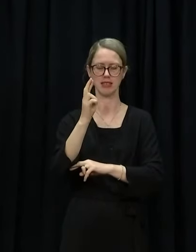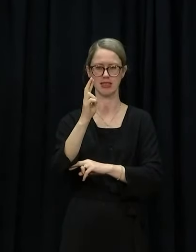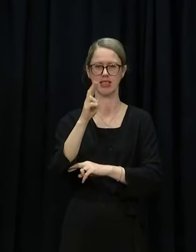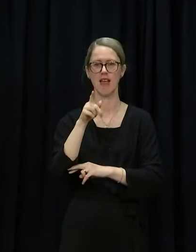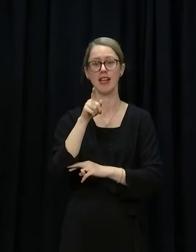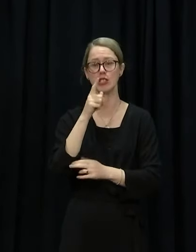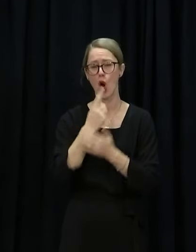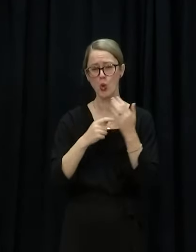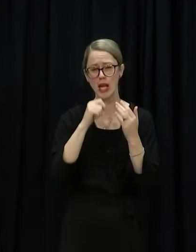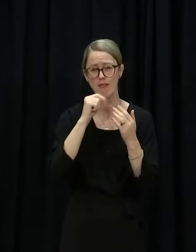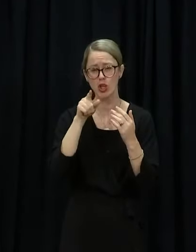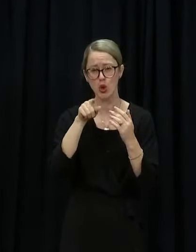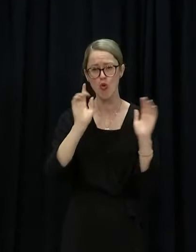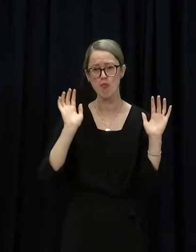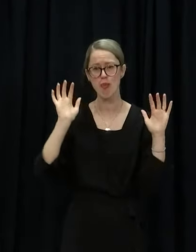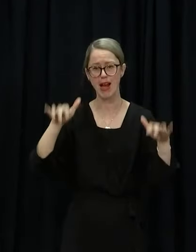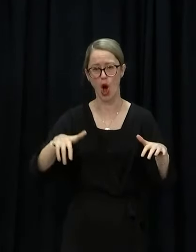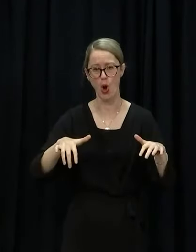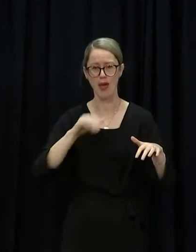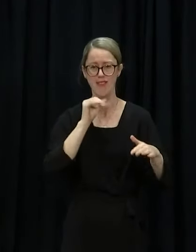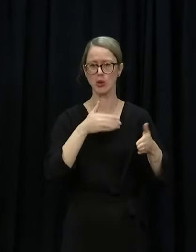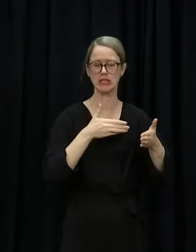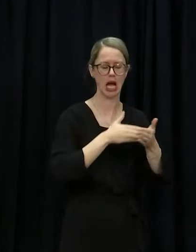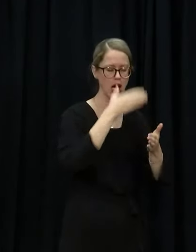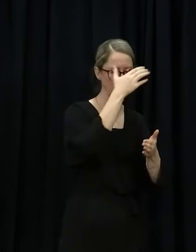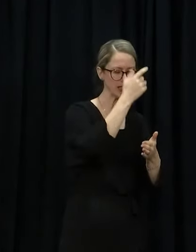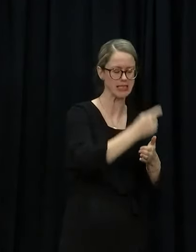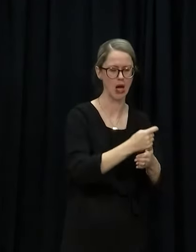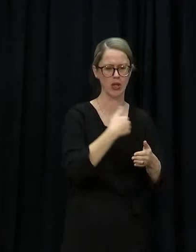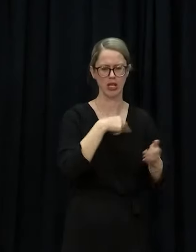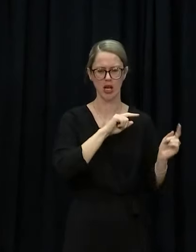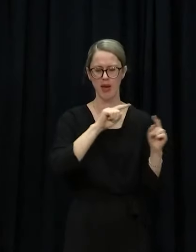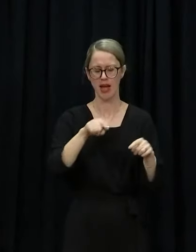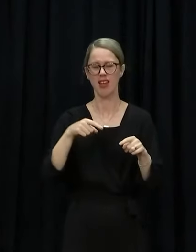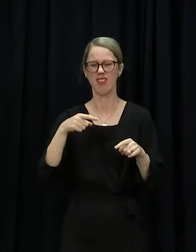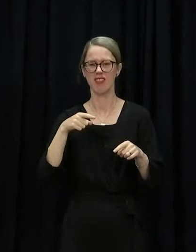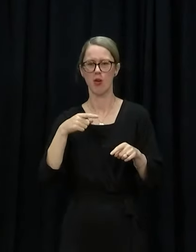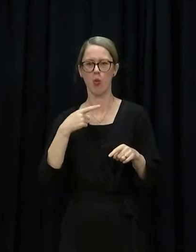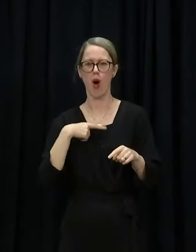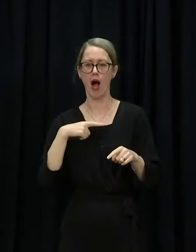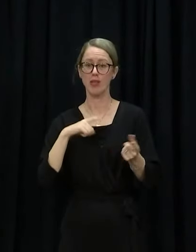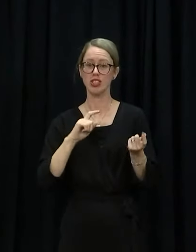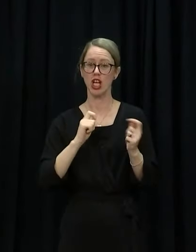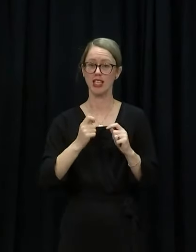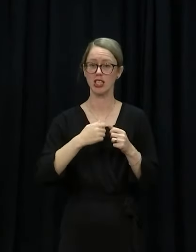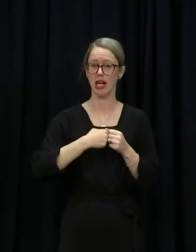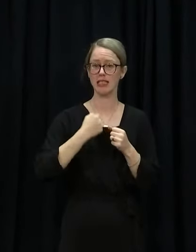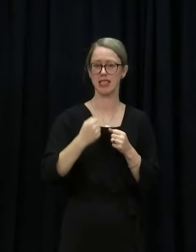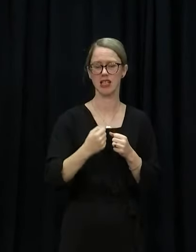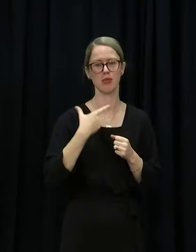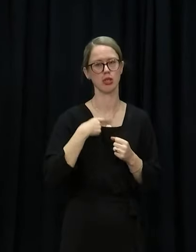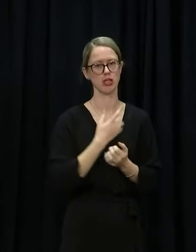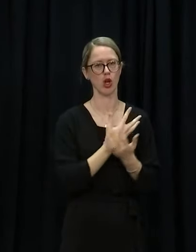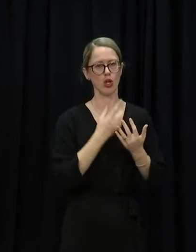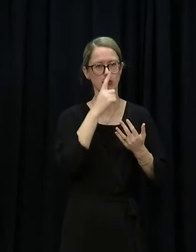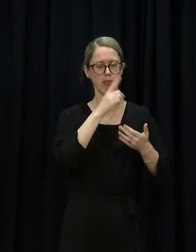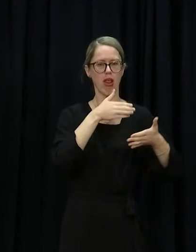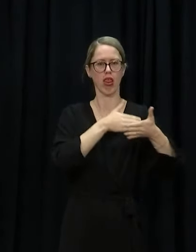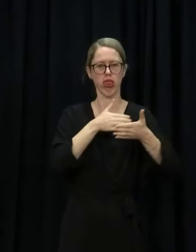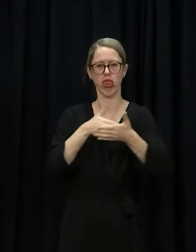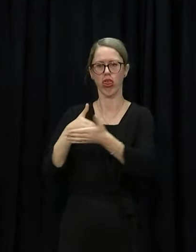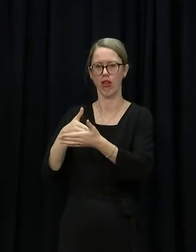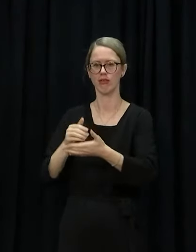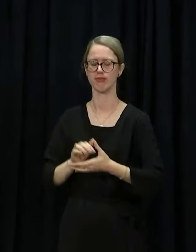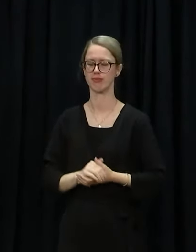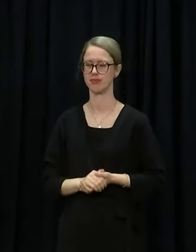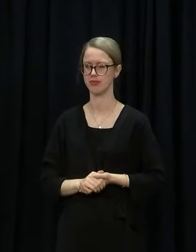needing to return home and is in response to the large amount of demand that we have on those facilities.